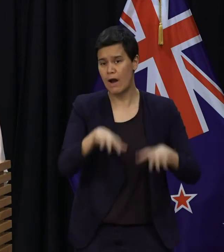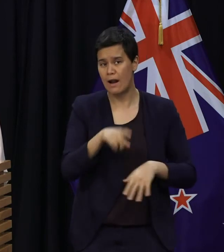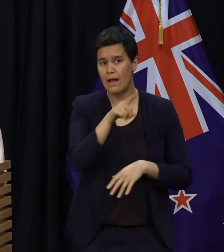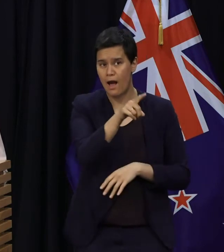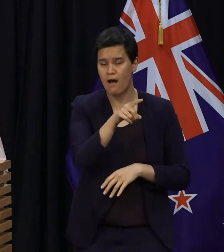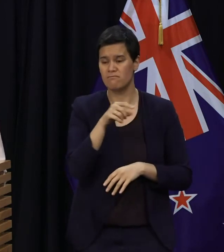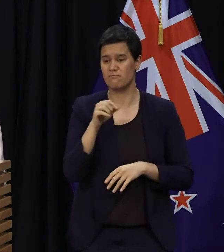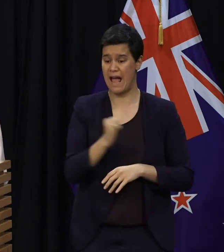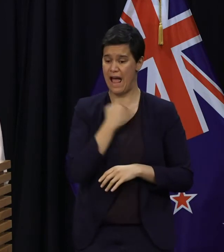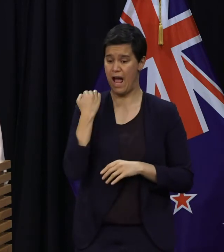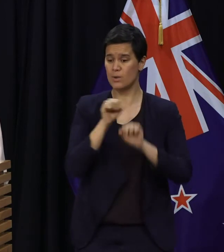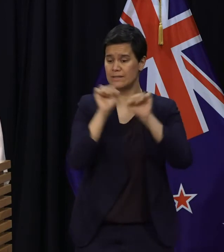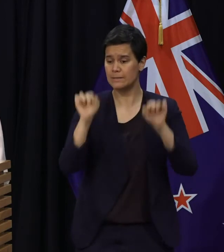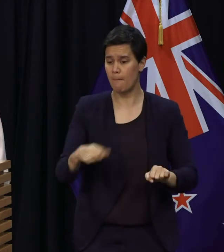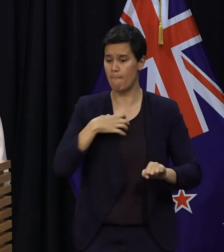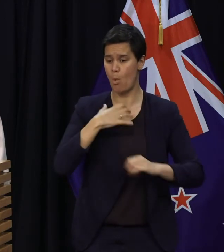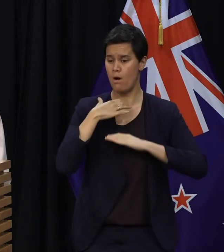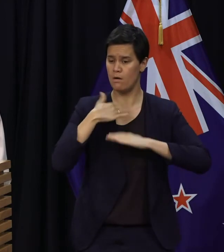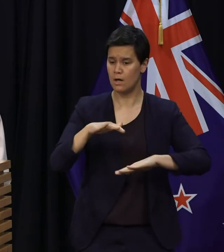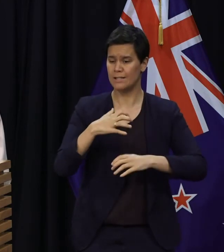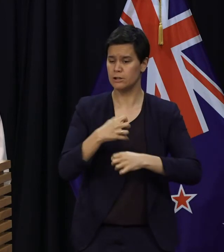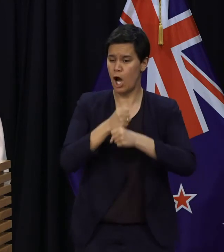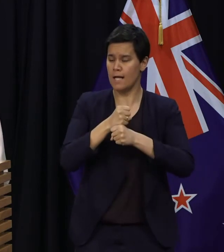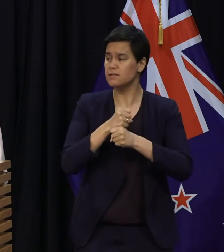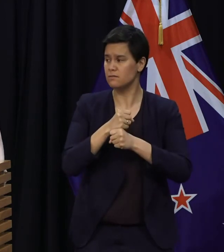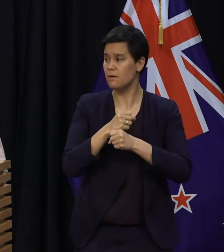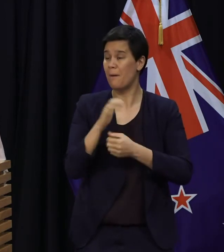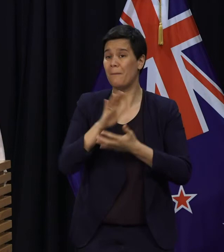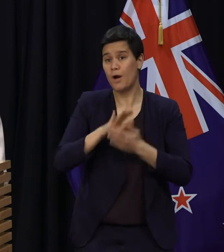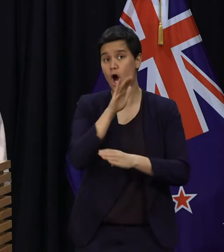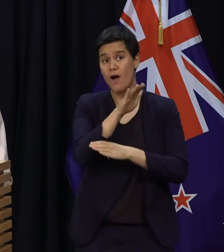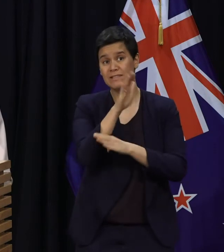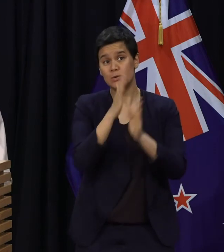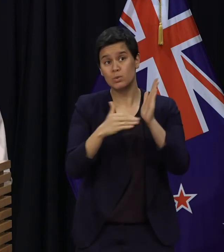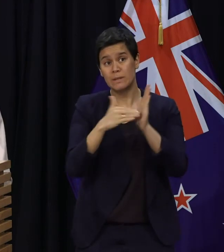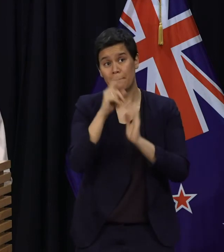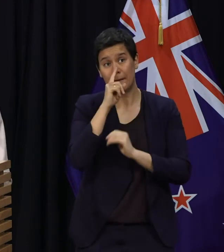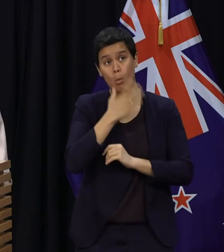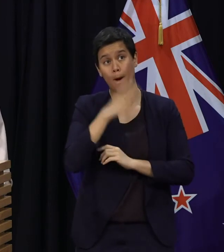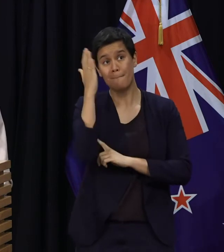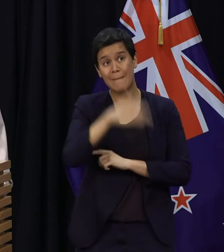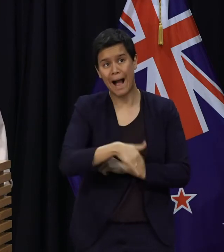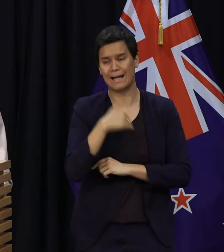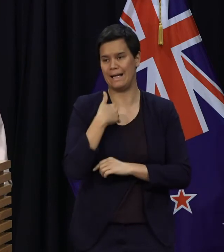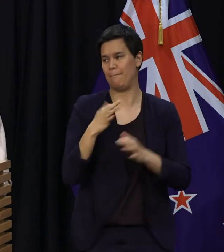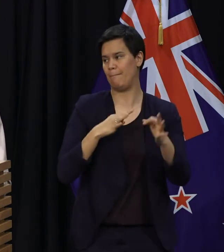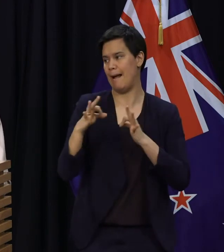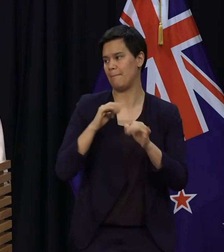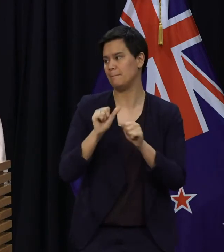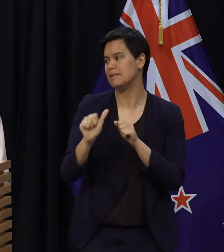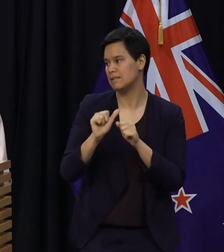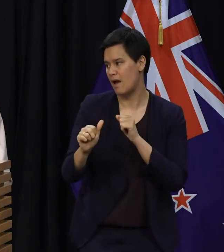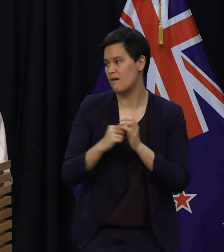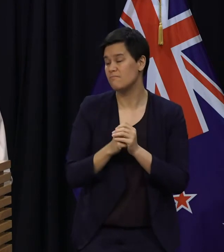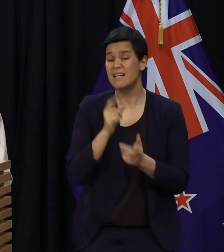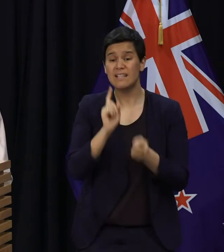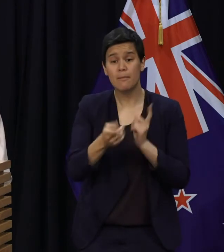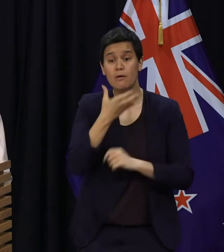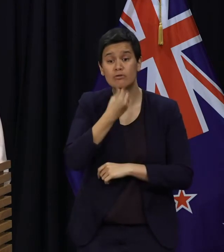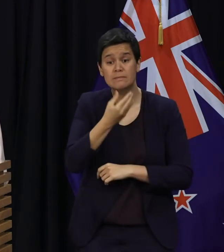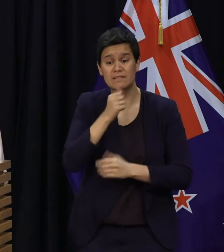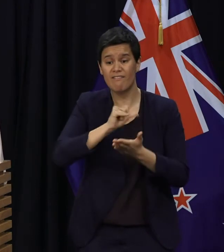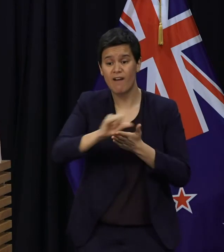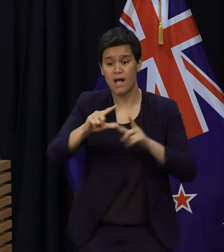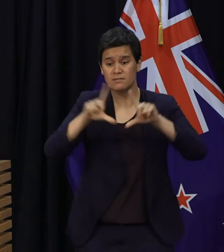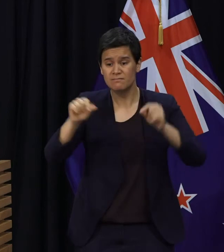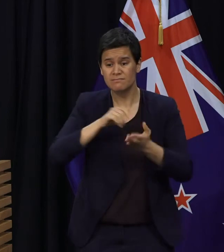countries. It does require New Zealanders offshore to plan ahead. And we will need to acknowledge, just in the same way you won't always get a flight before Christmas, you